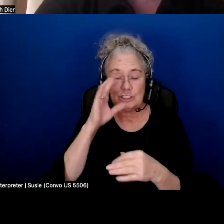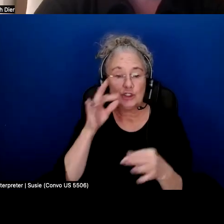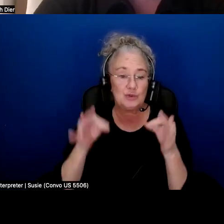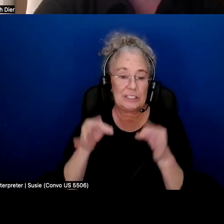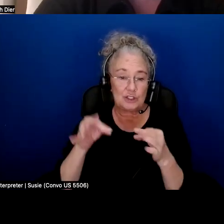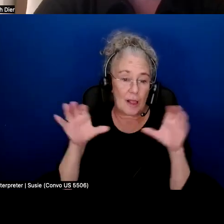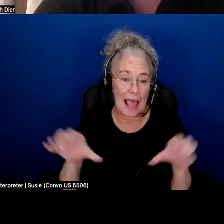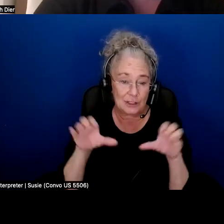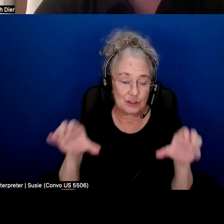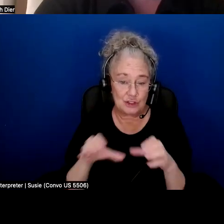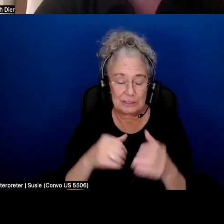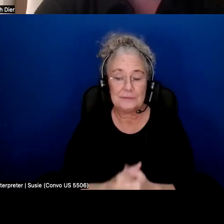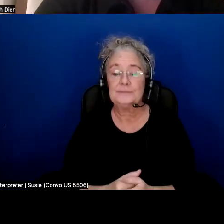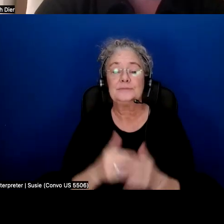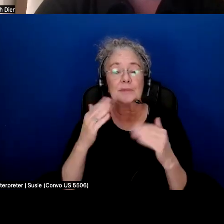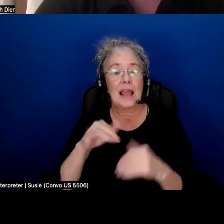action. Section